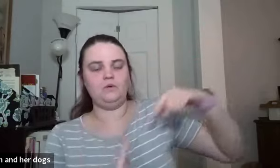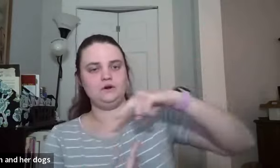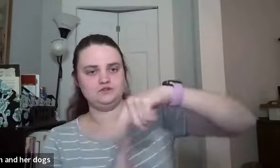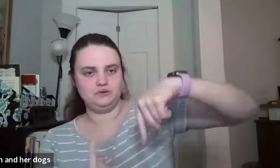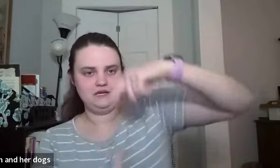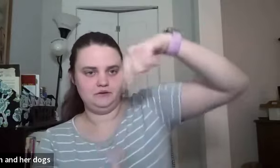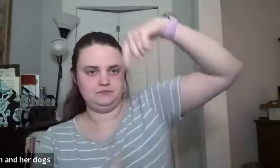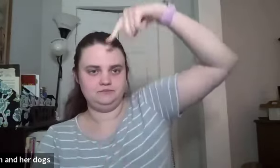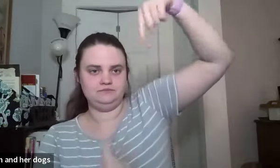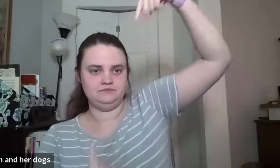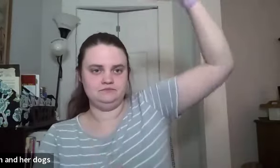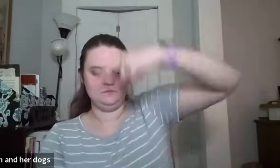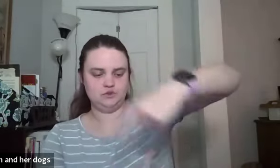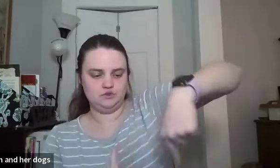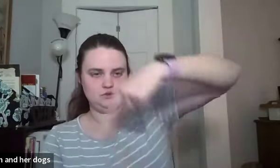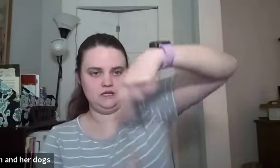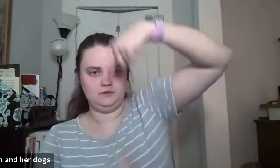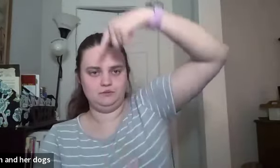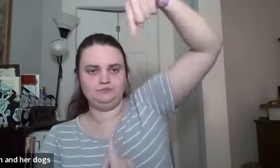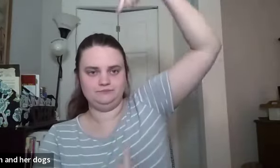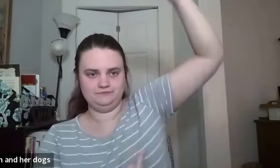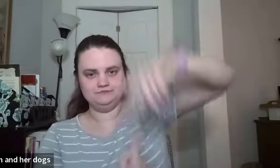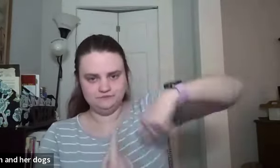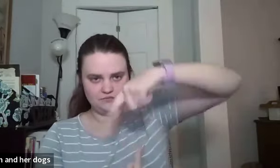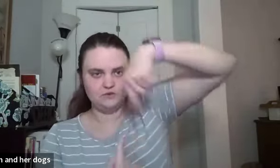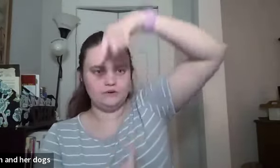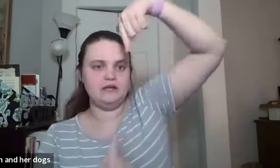Or tornado. Tornado. Tornado.